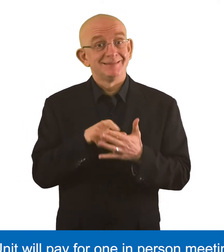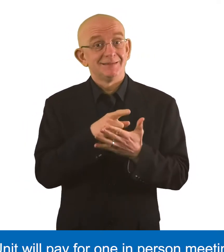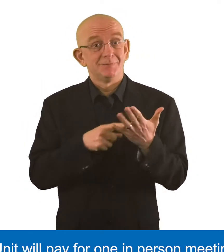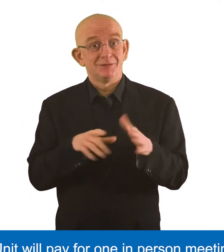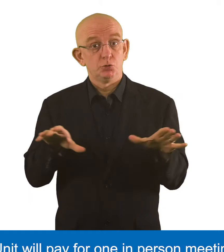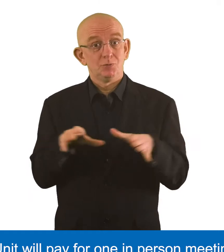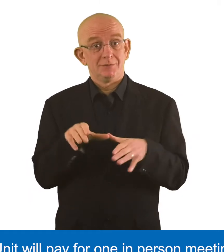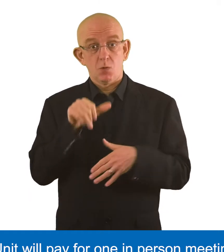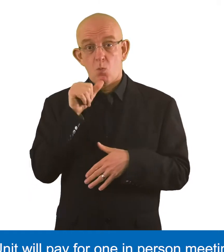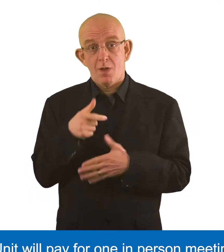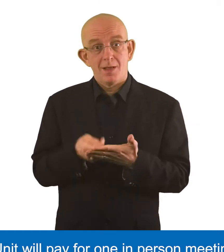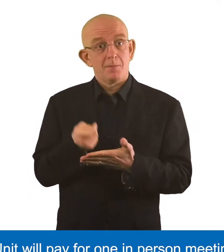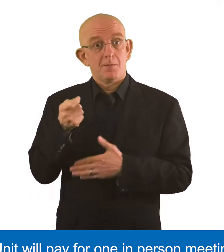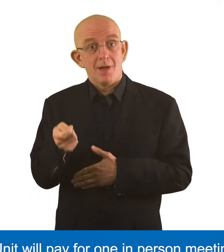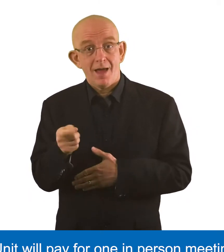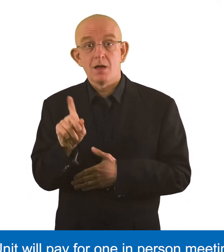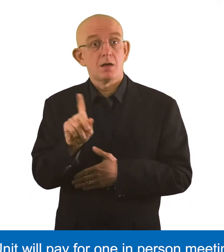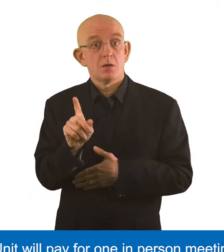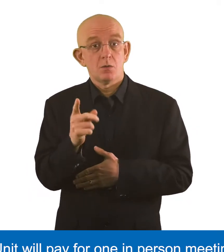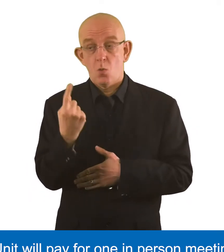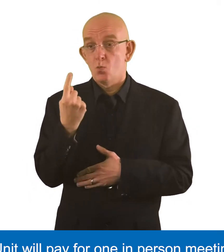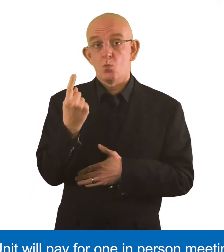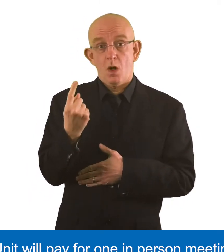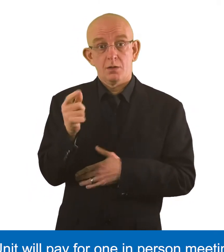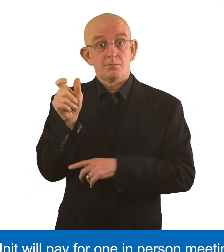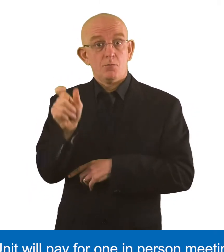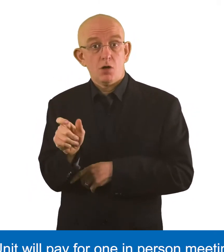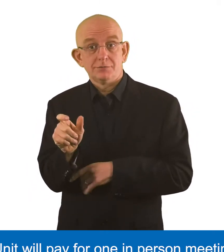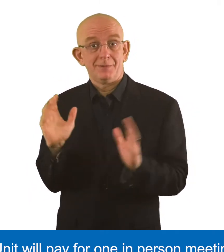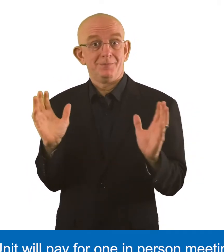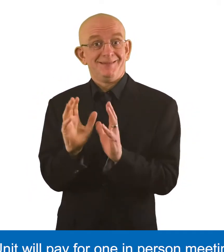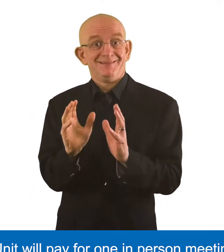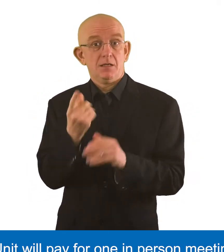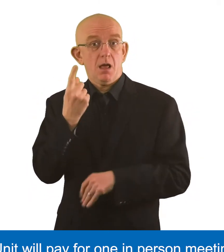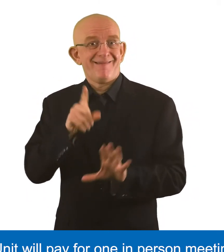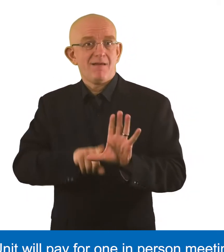The disability unit will pay for 1 in-person meeting per year.